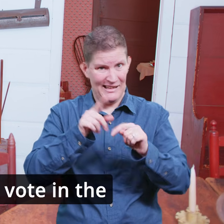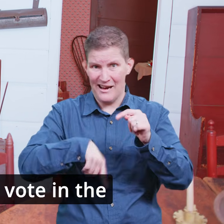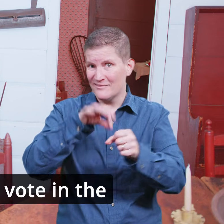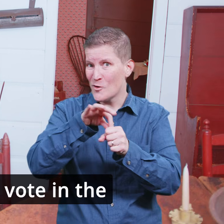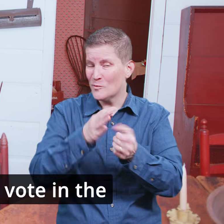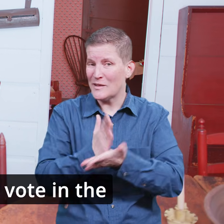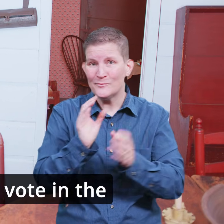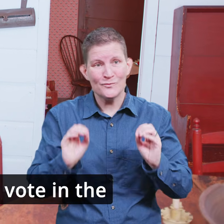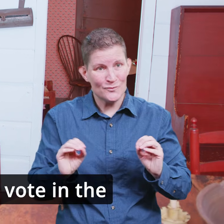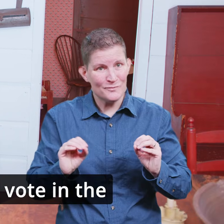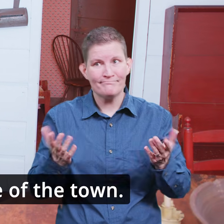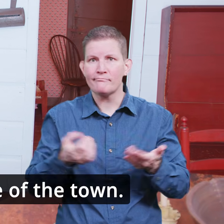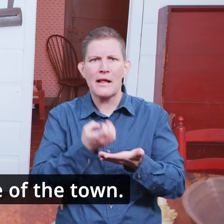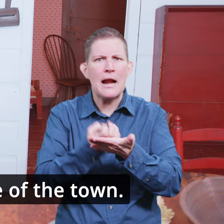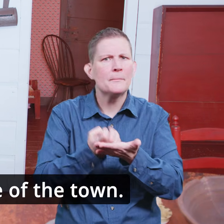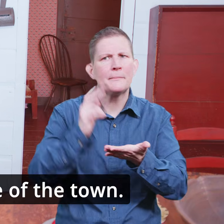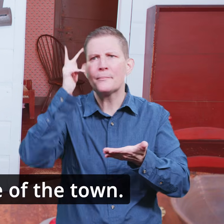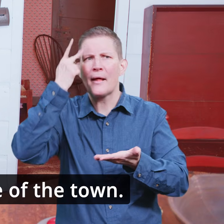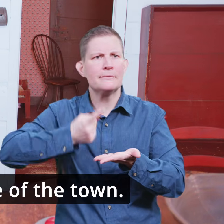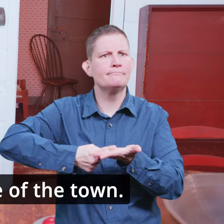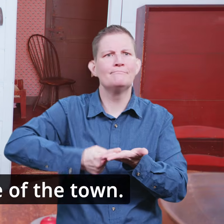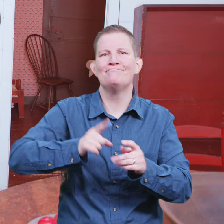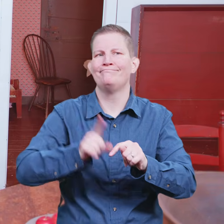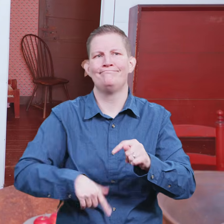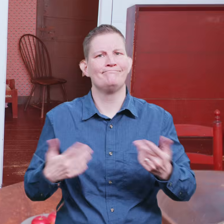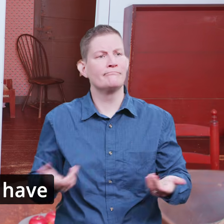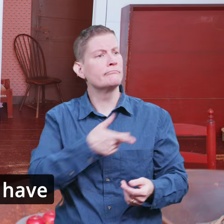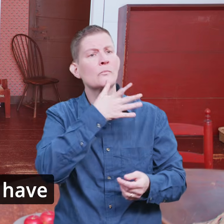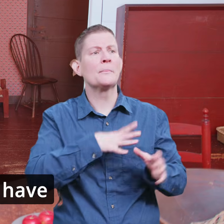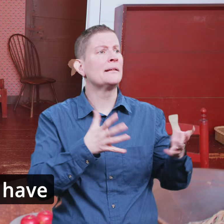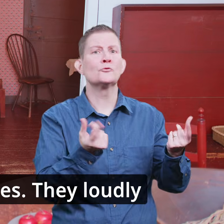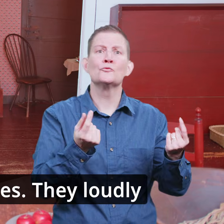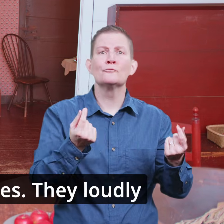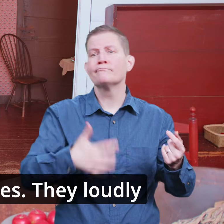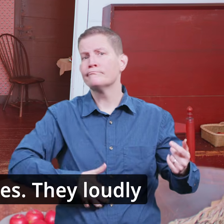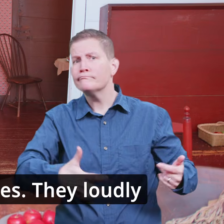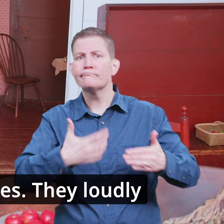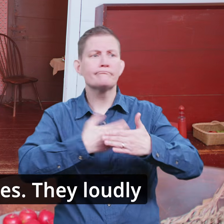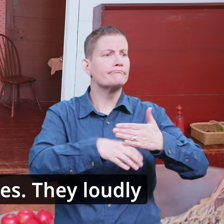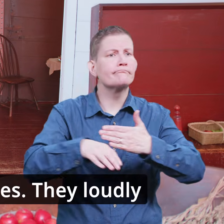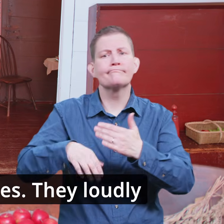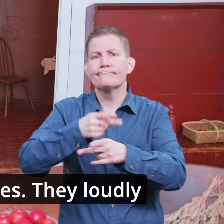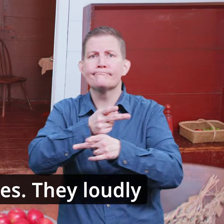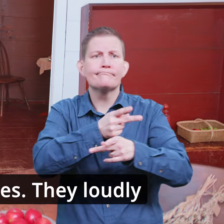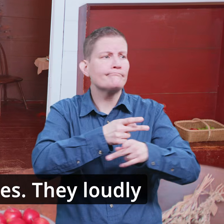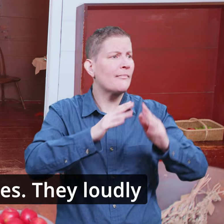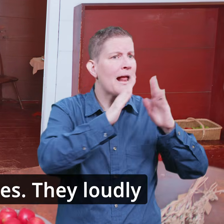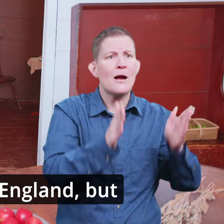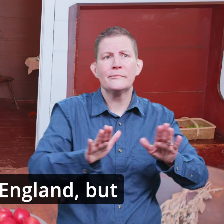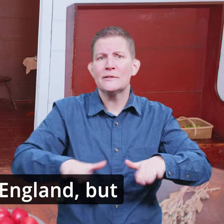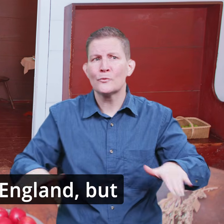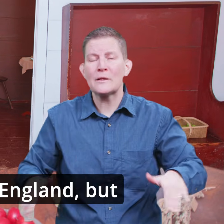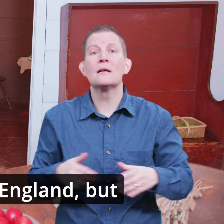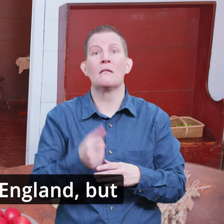Women had no role or vote in the political or economic life of the town. Their job was to have babies and keep nice homes. They